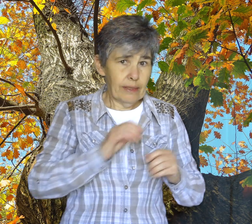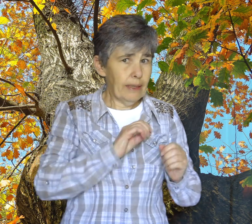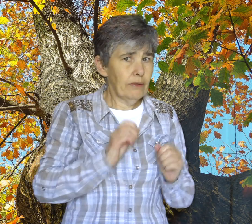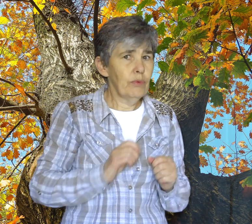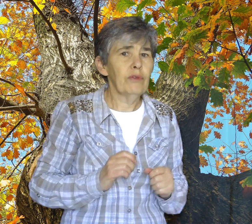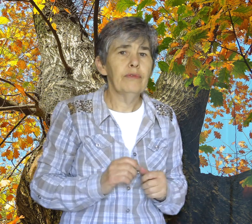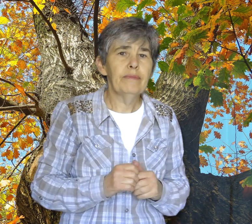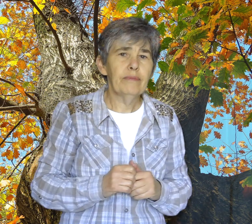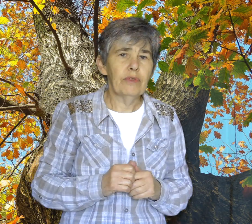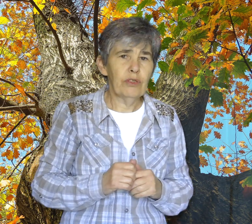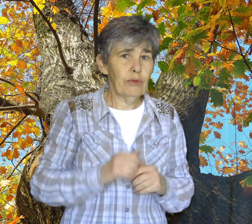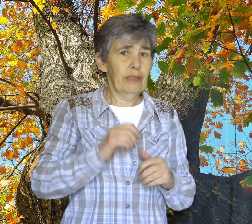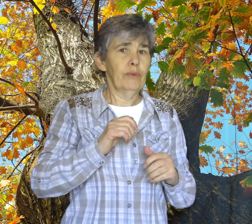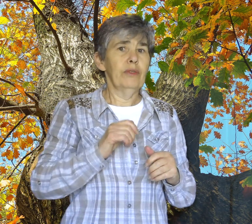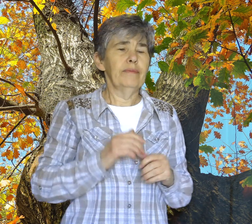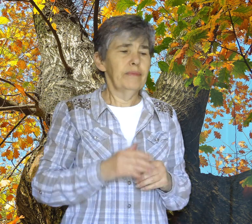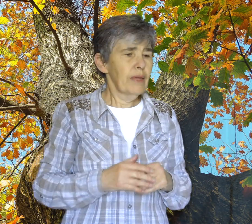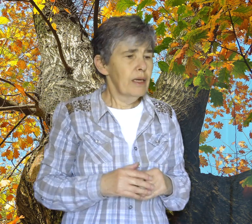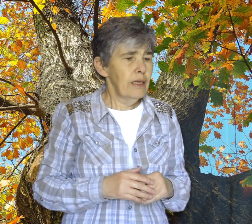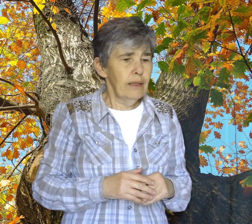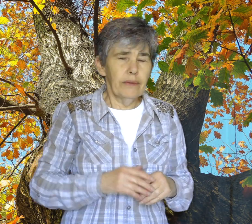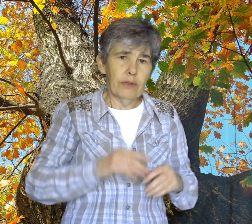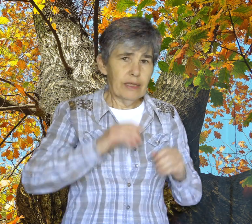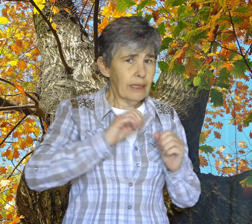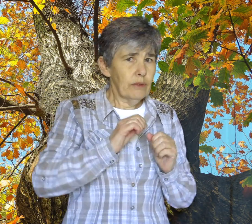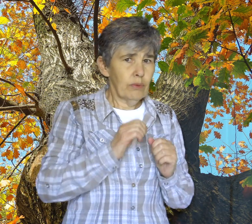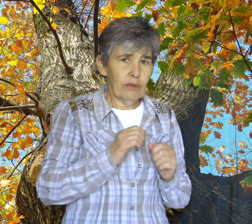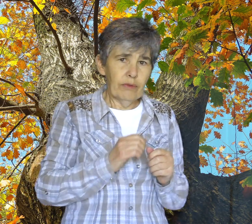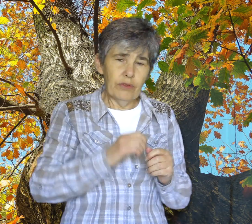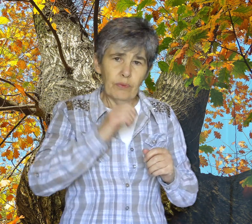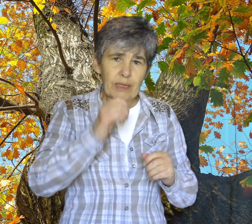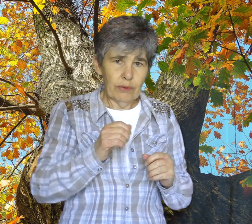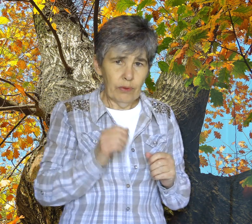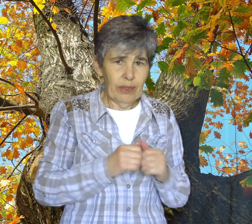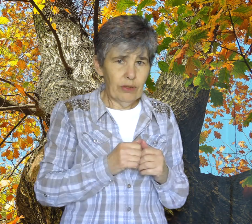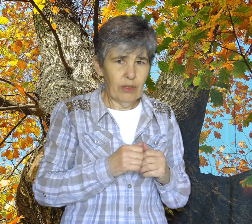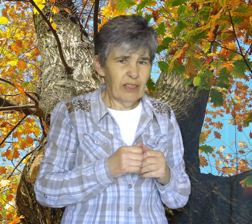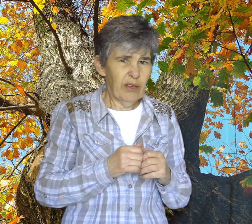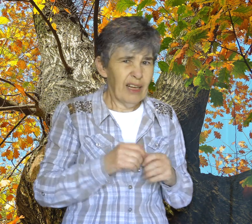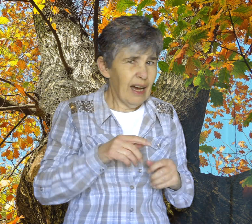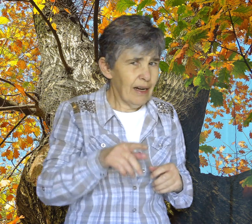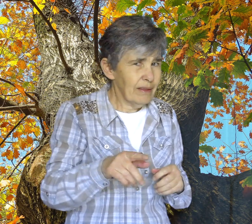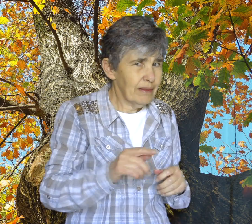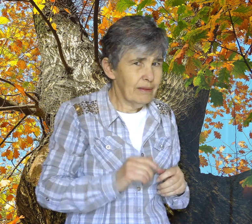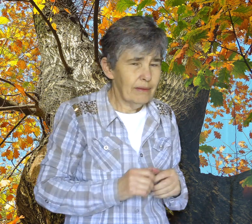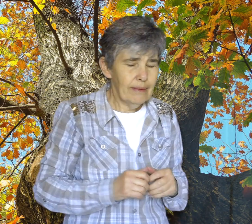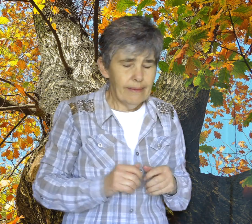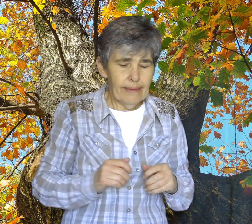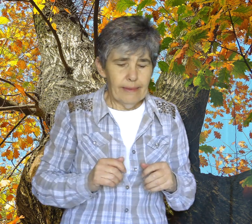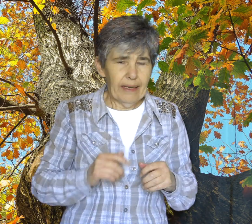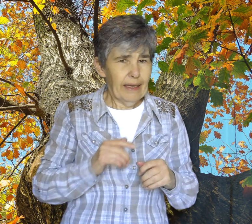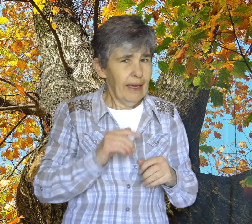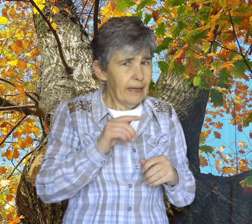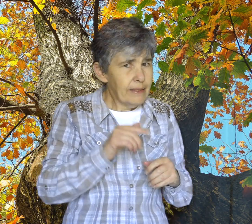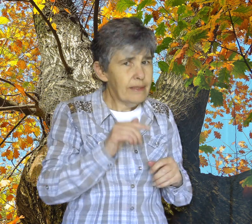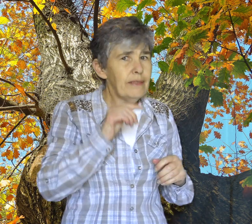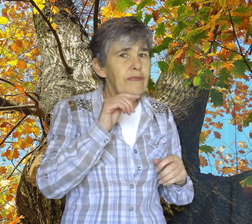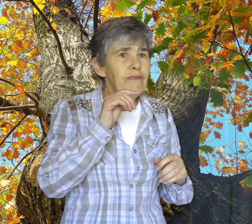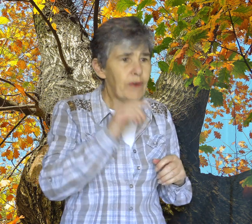second wolf, we'll do that one. So the second wolf jumped out of the window and I thought, ah, in case he falls